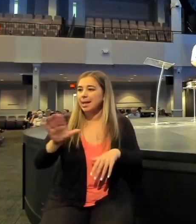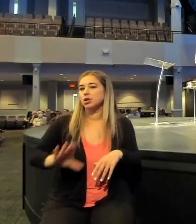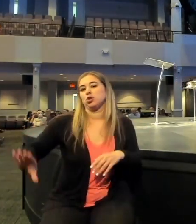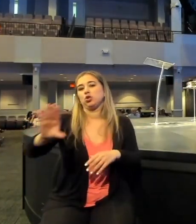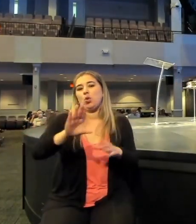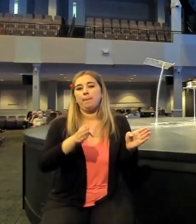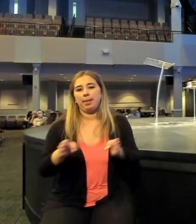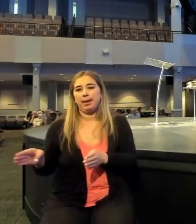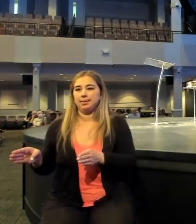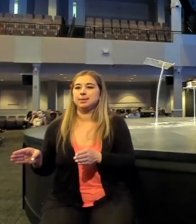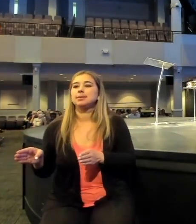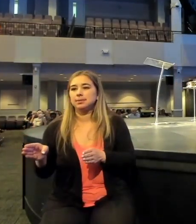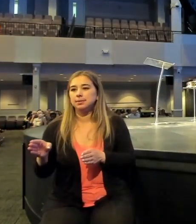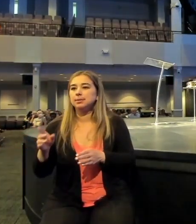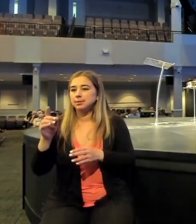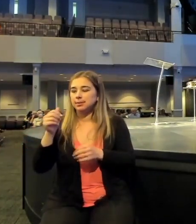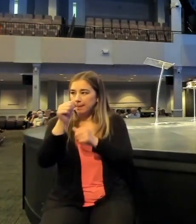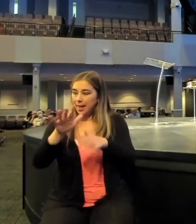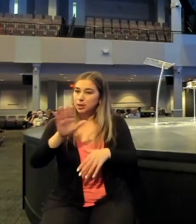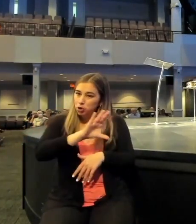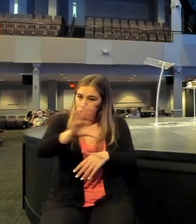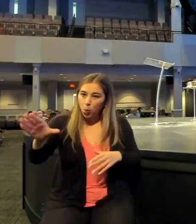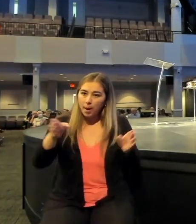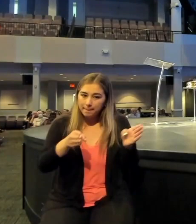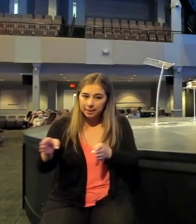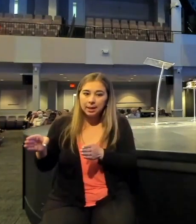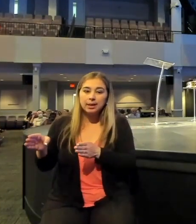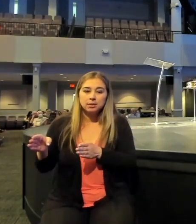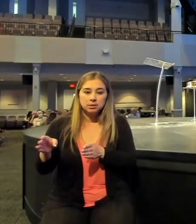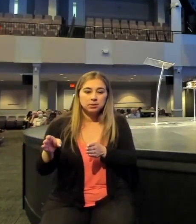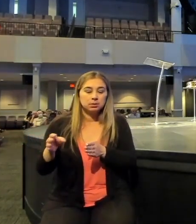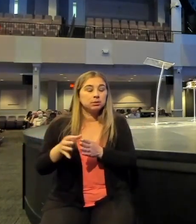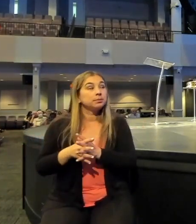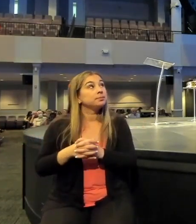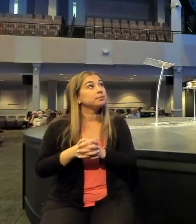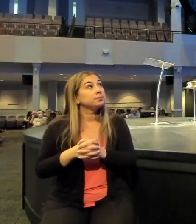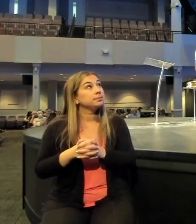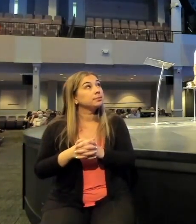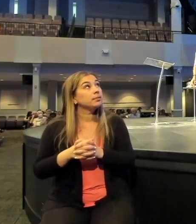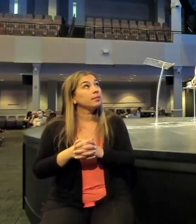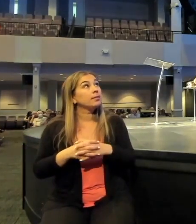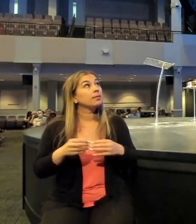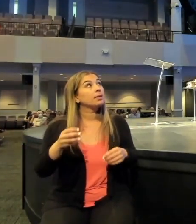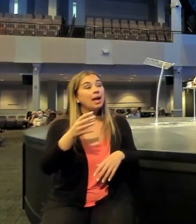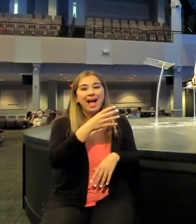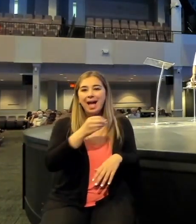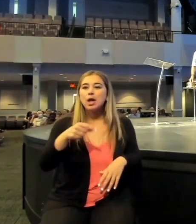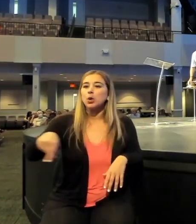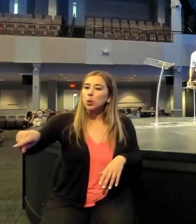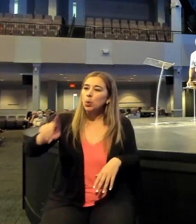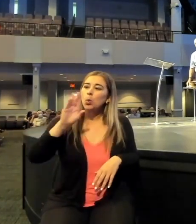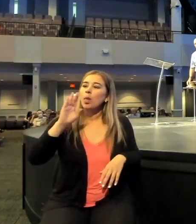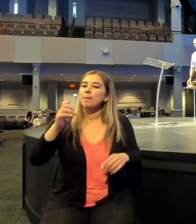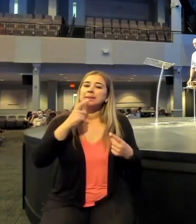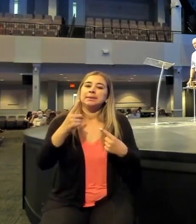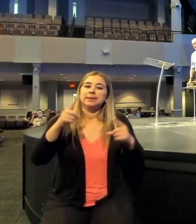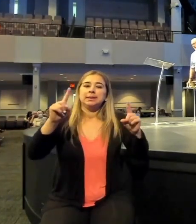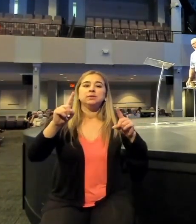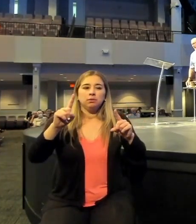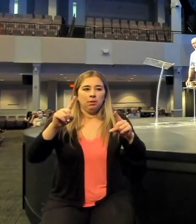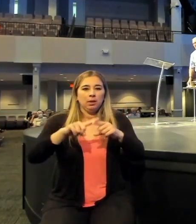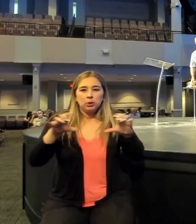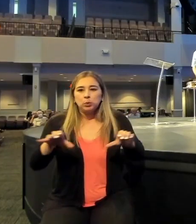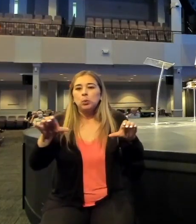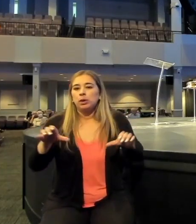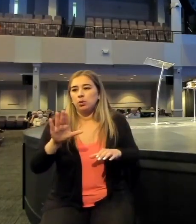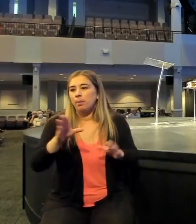To bless whose plans? I'm going to come back to that in a moment. And you will be successful in carrying